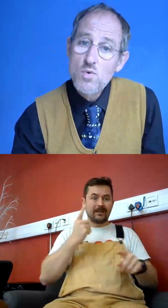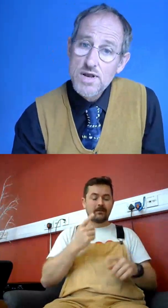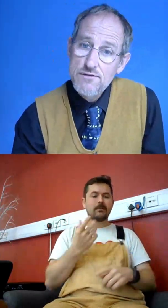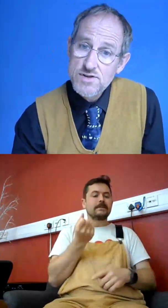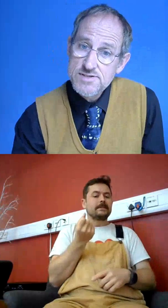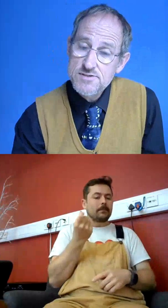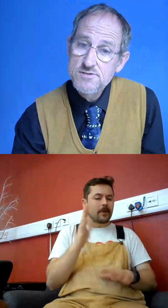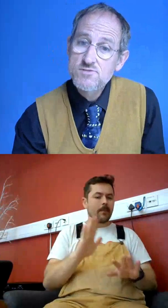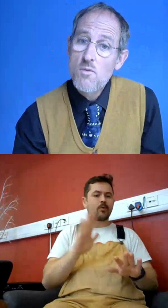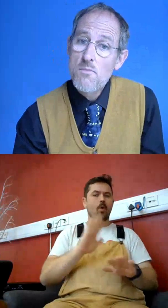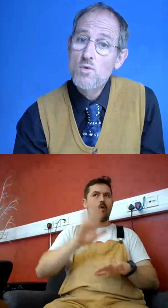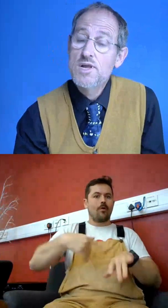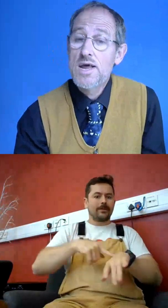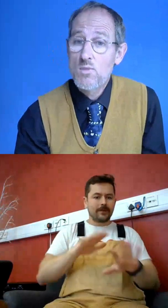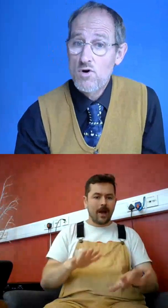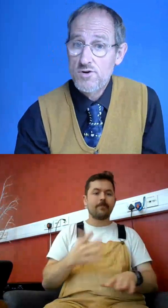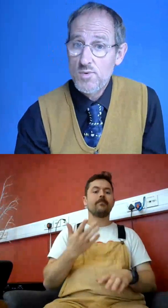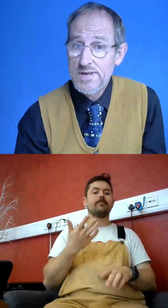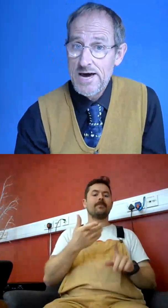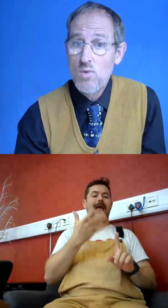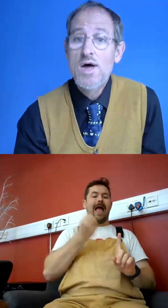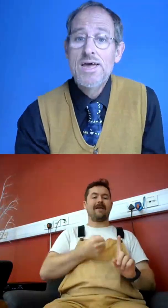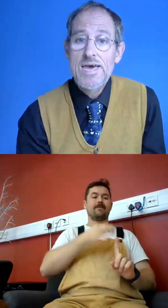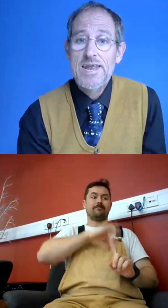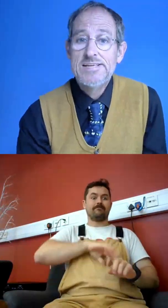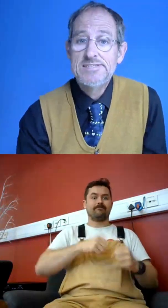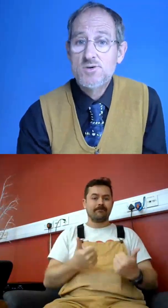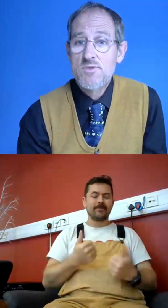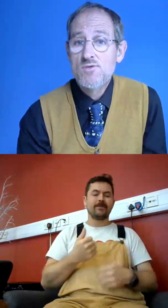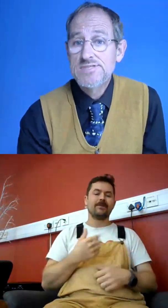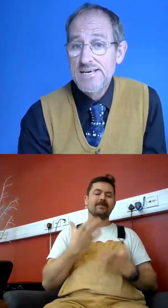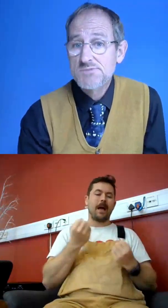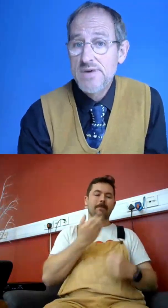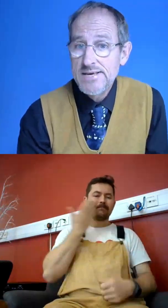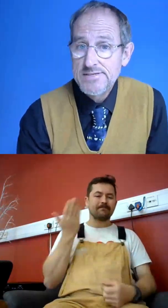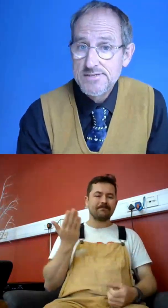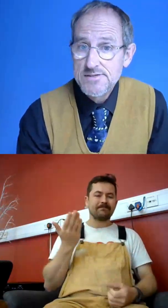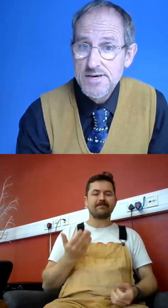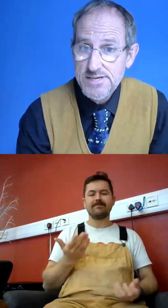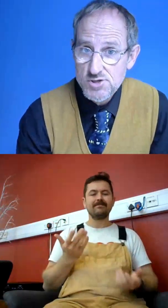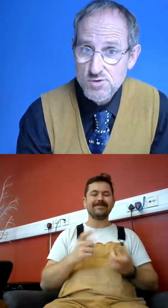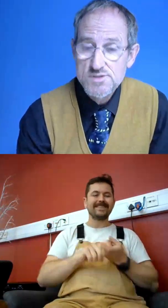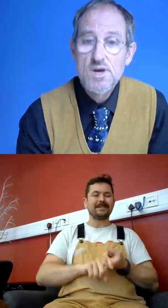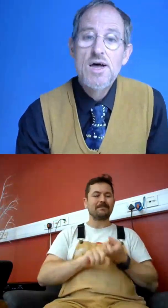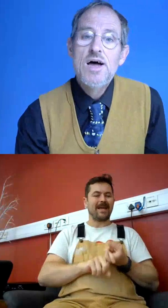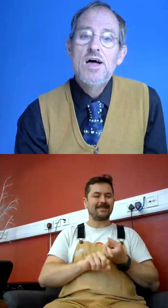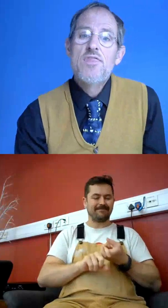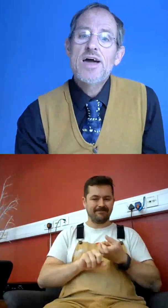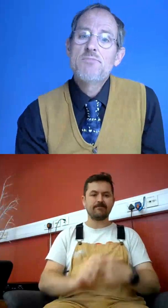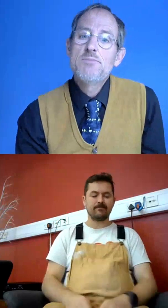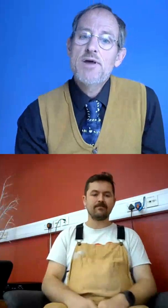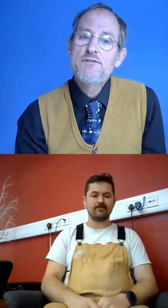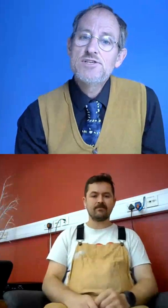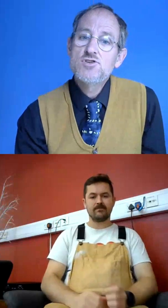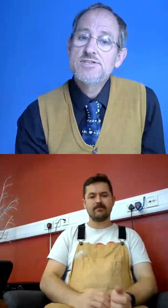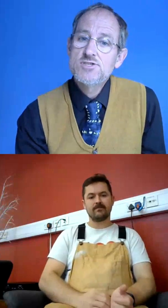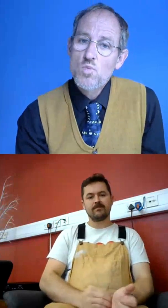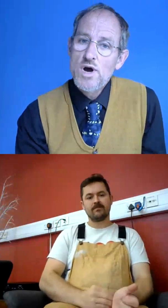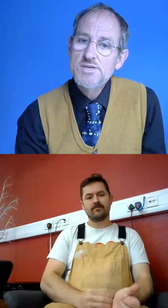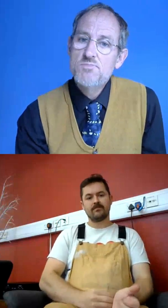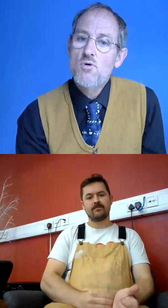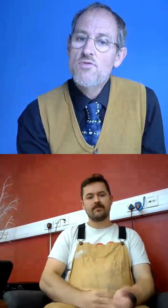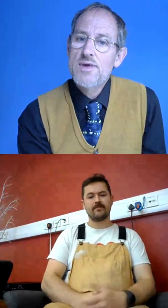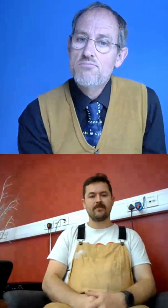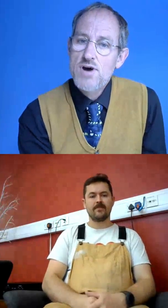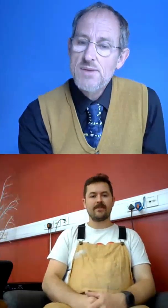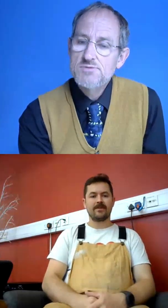can be remotely, for instance, remote like we are doing now, can answer some of those last minute issues. That can be beneficial in